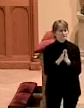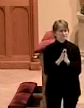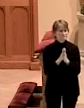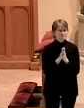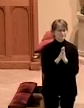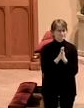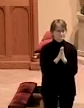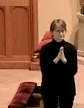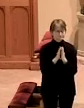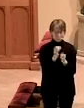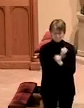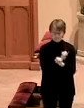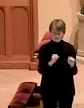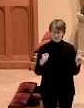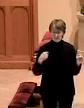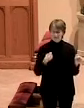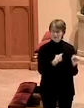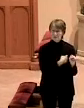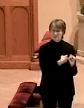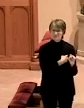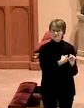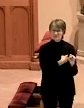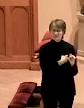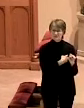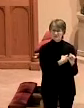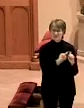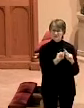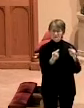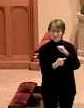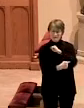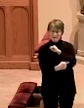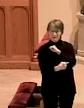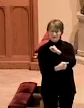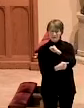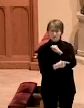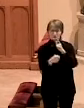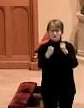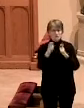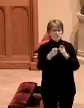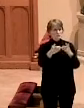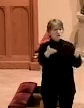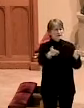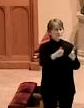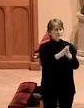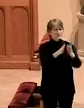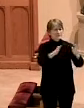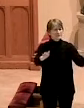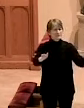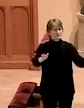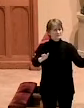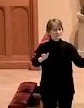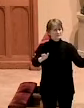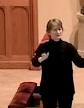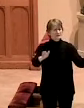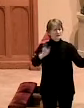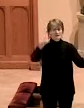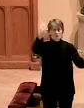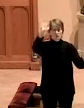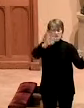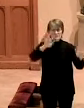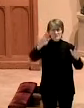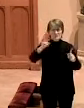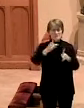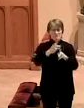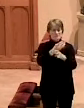evil. Deliver us, Lord, we pray, from every evil. Graciously grant peace in our days, In your mercy, keep